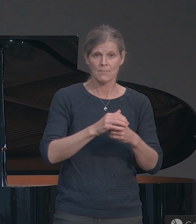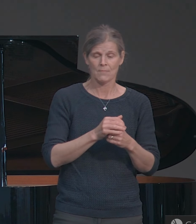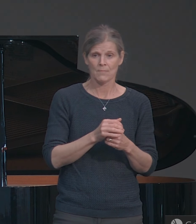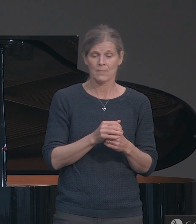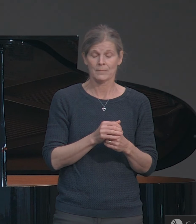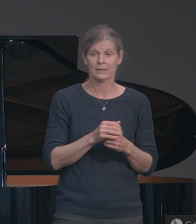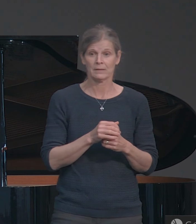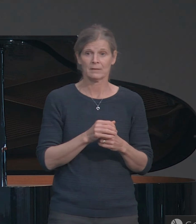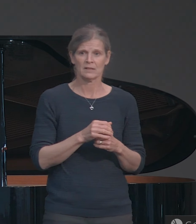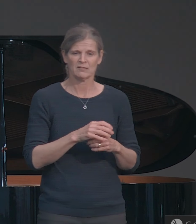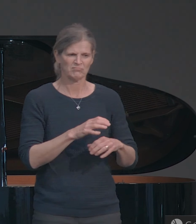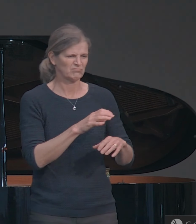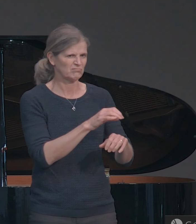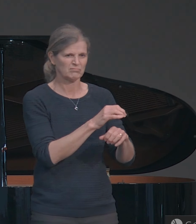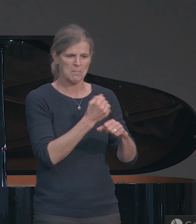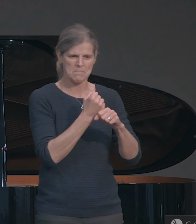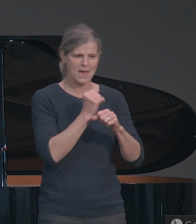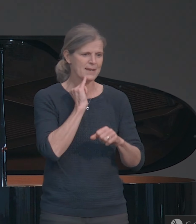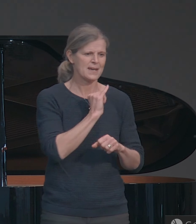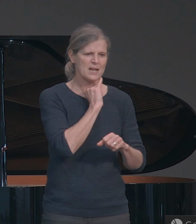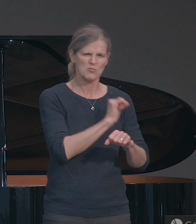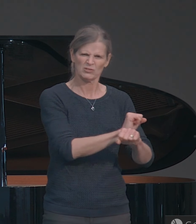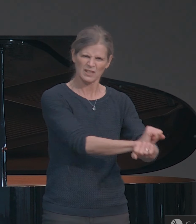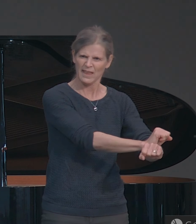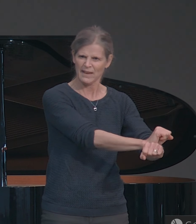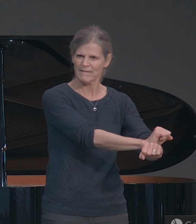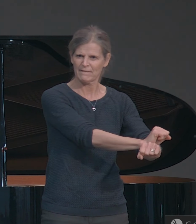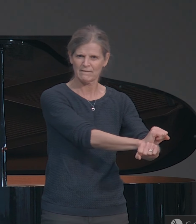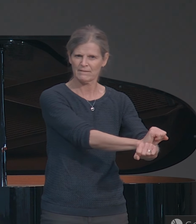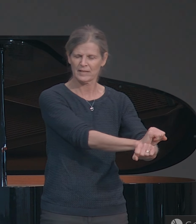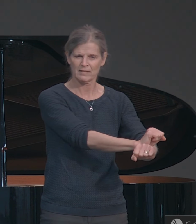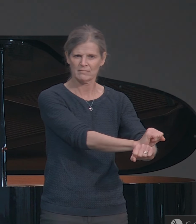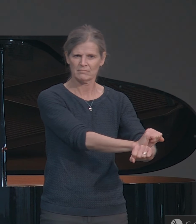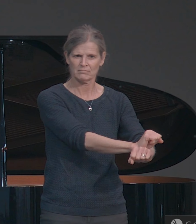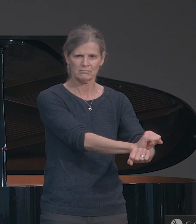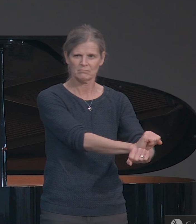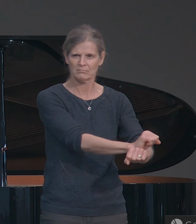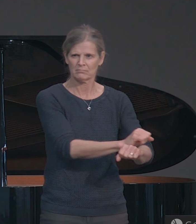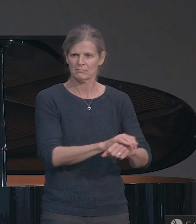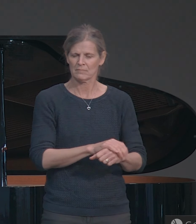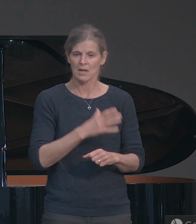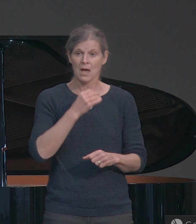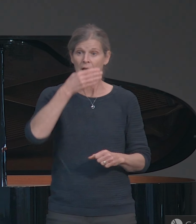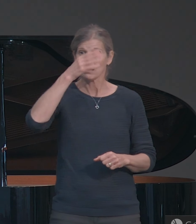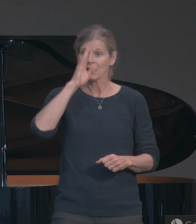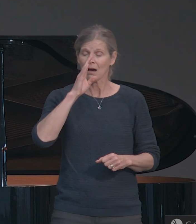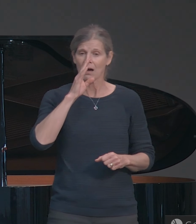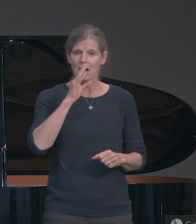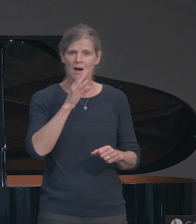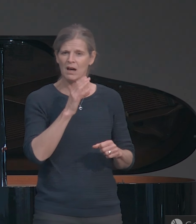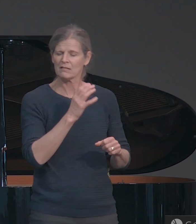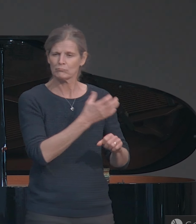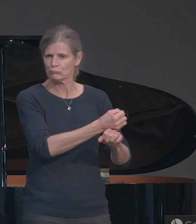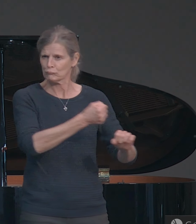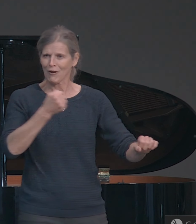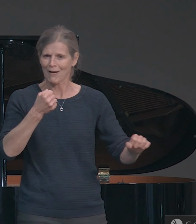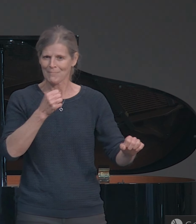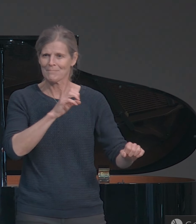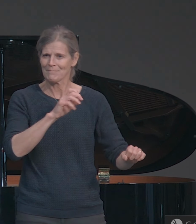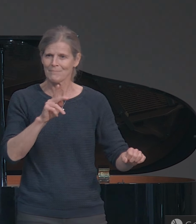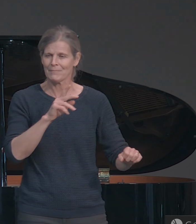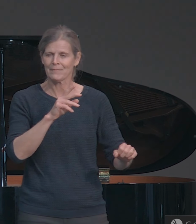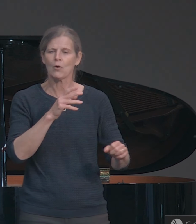held Israel as its slaves. And God brought that nation to